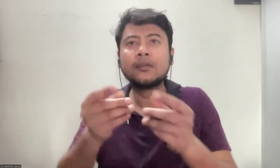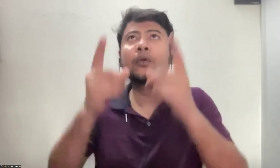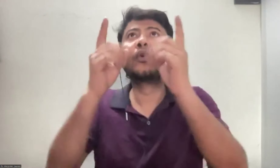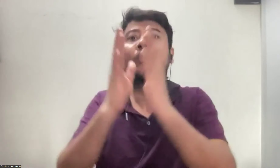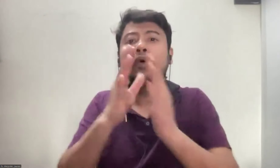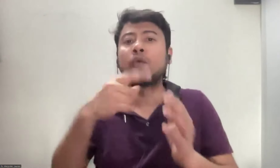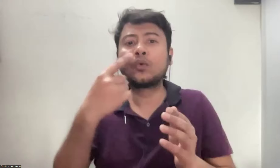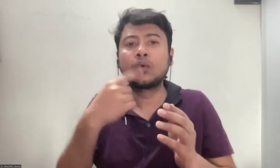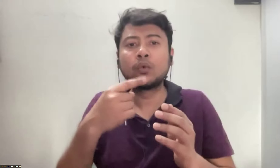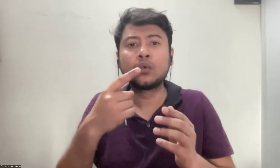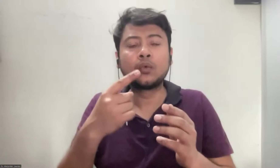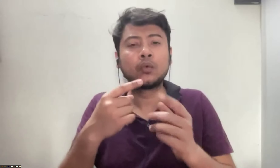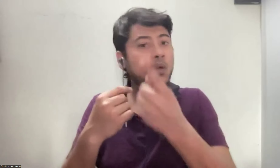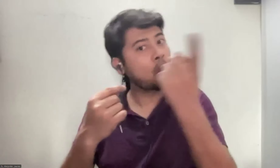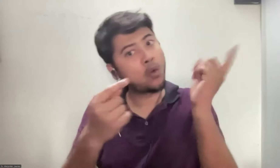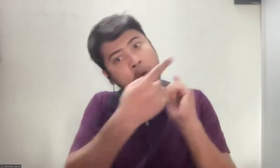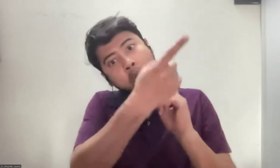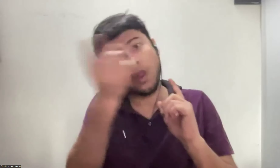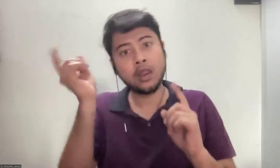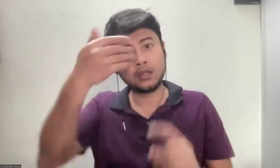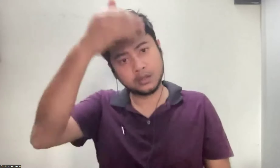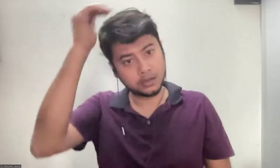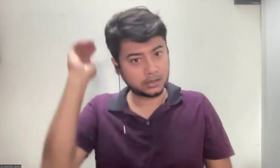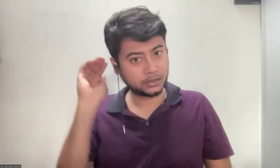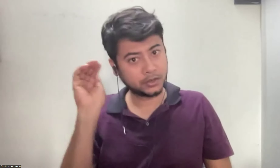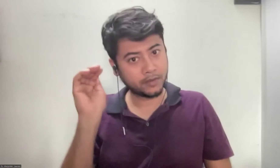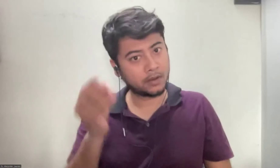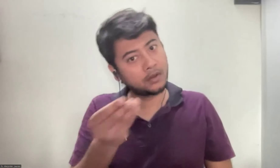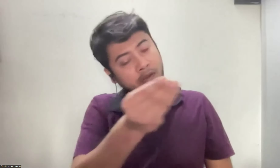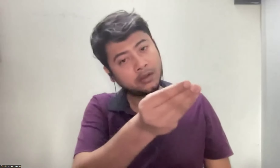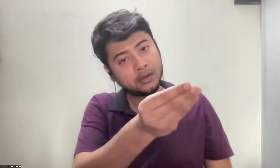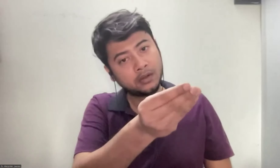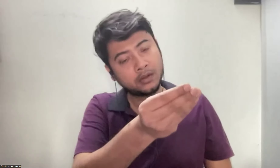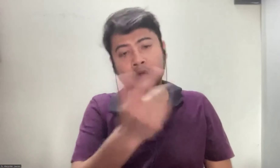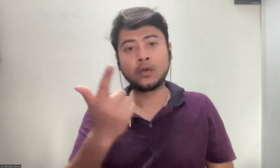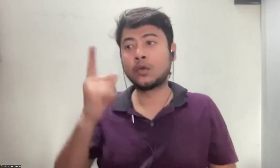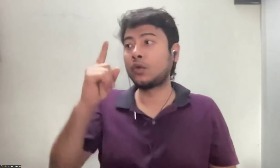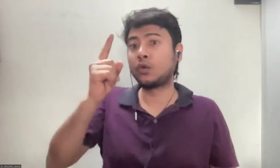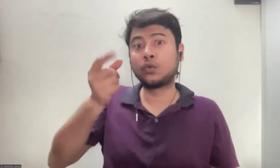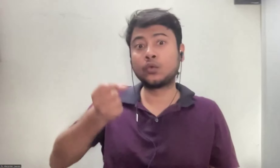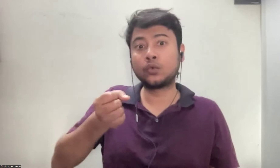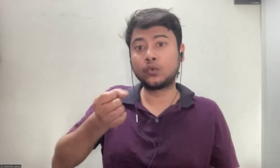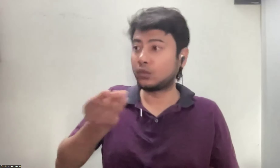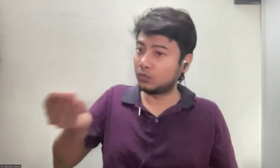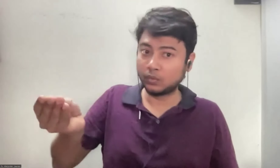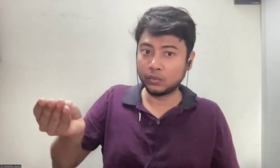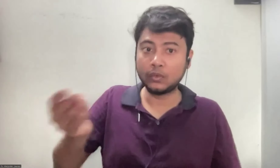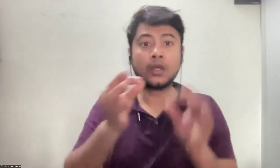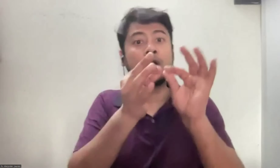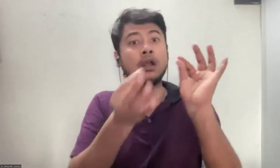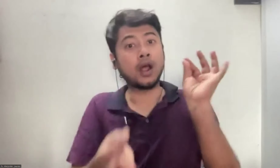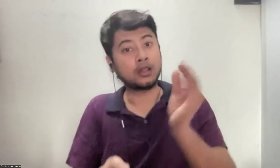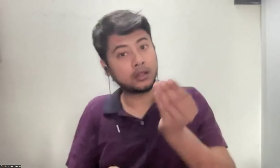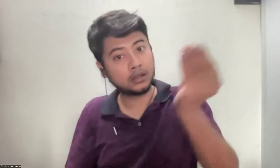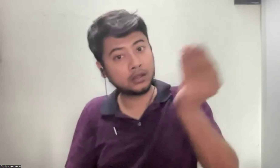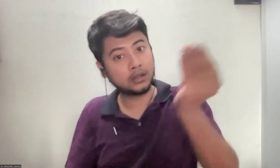Okay, don't offer to Lord Shiva or not even to Guru and not even to Radharani. We do not offer Tulsi